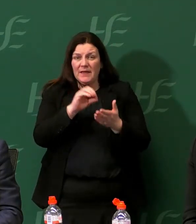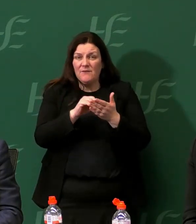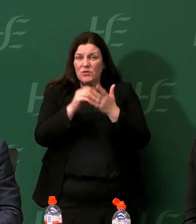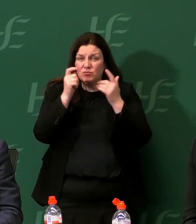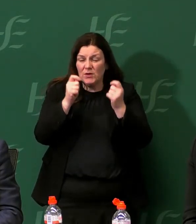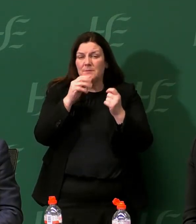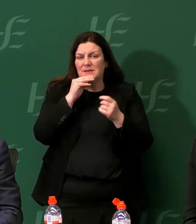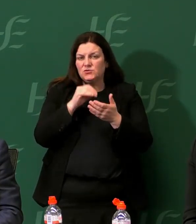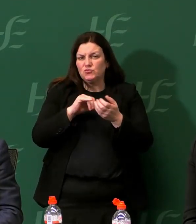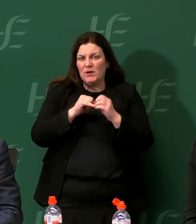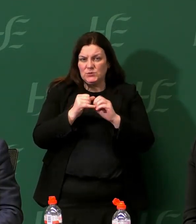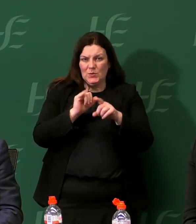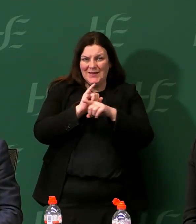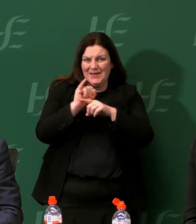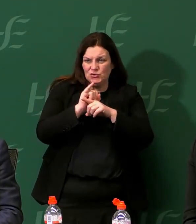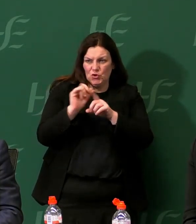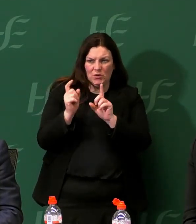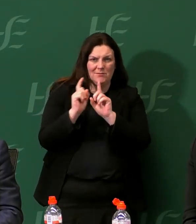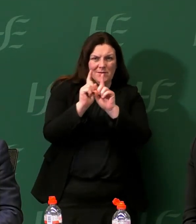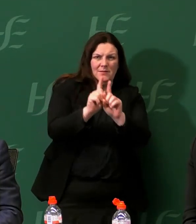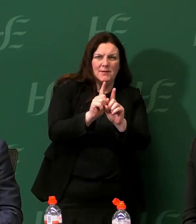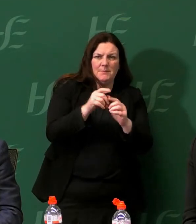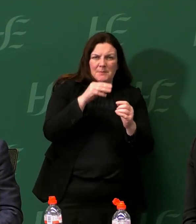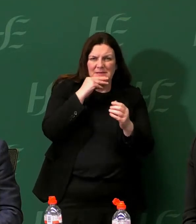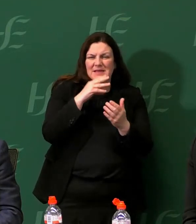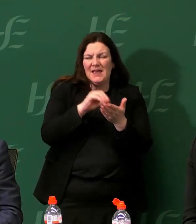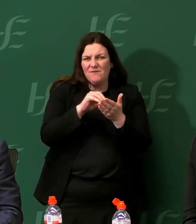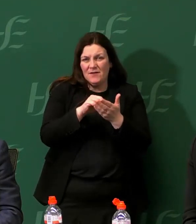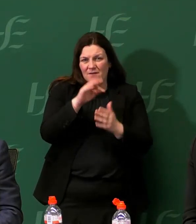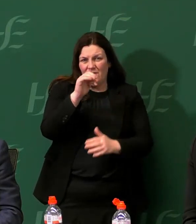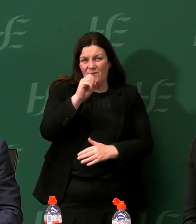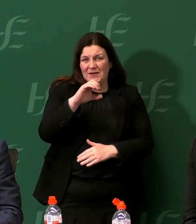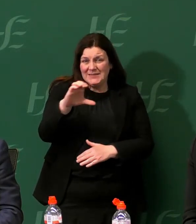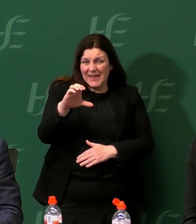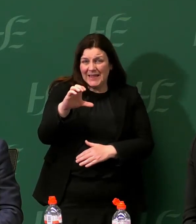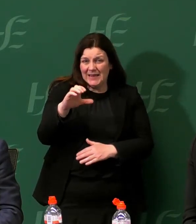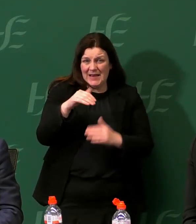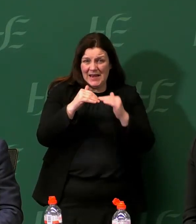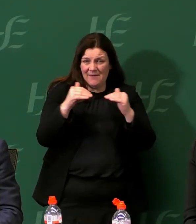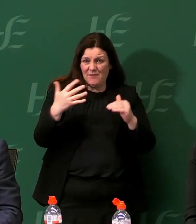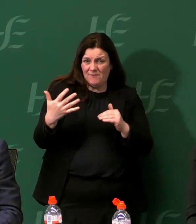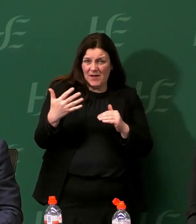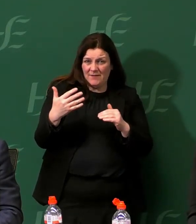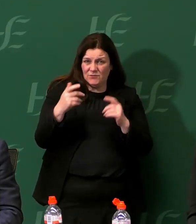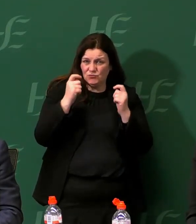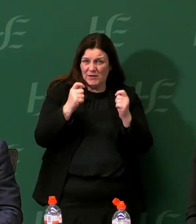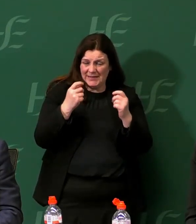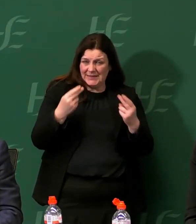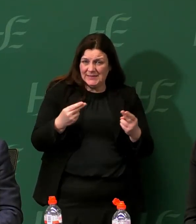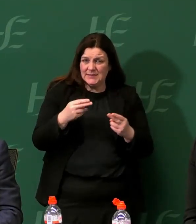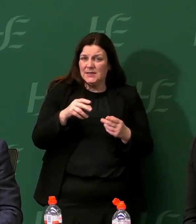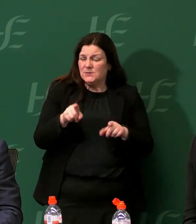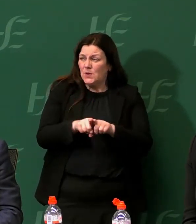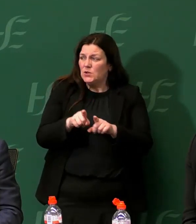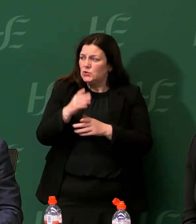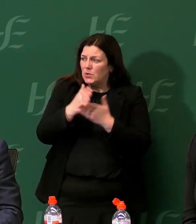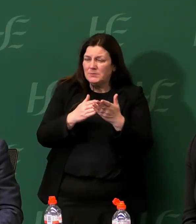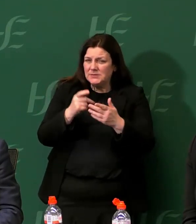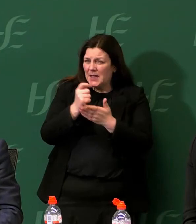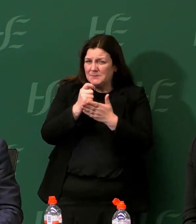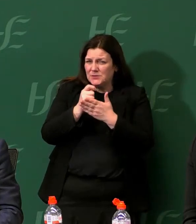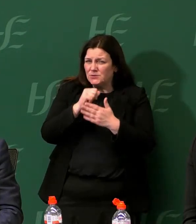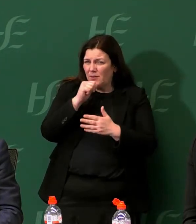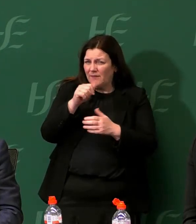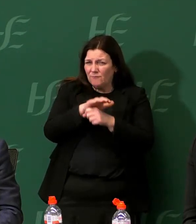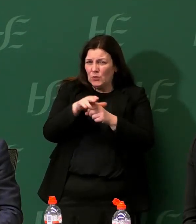terms of the FETAC level 5 training that we need, and also supporting people. There's unfortunately a bit of a misunderstanding at times about what the role of a